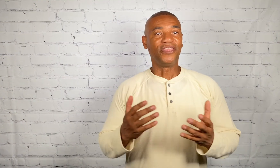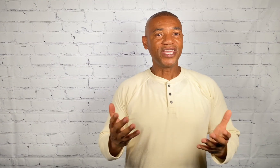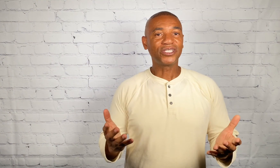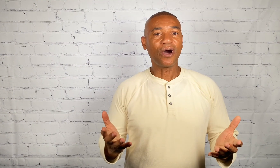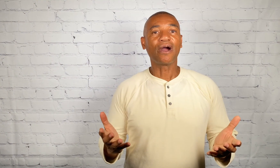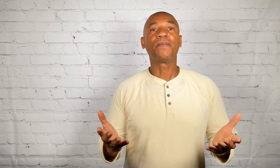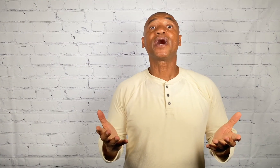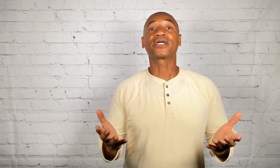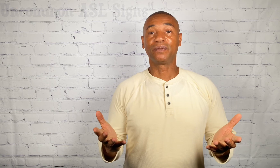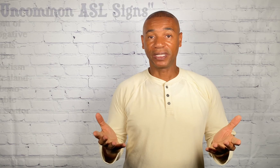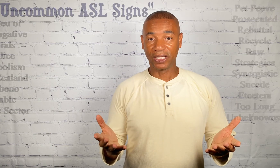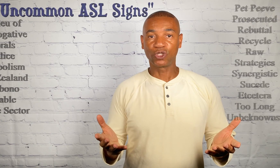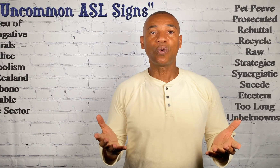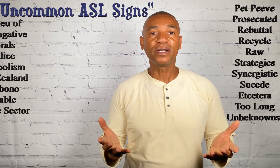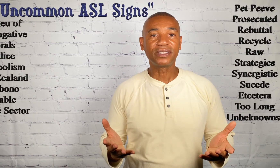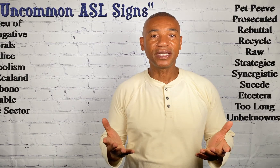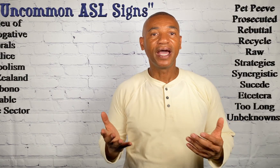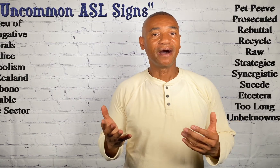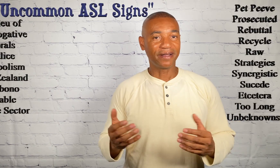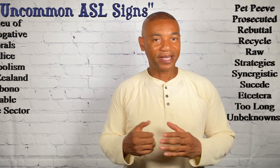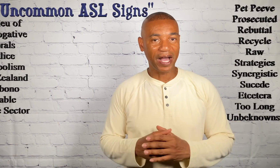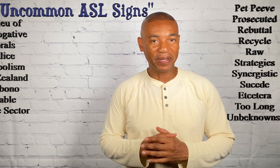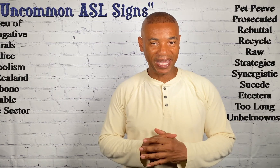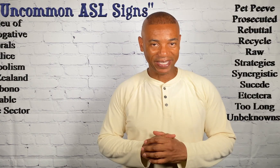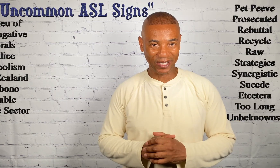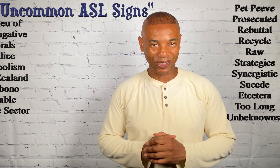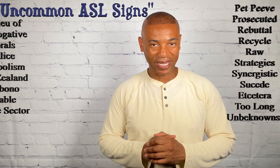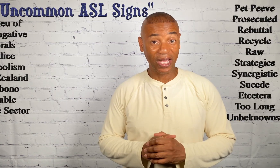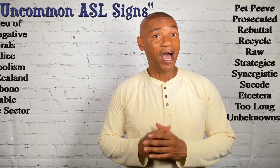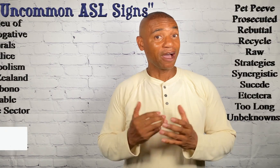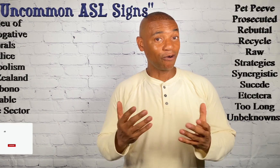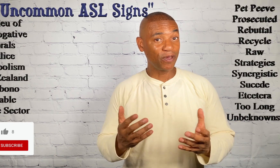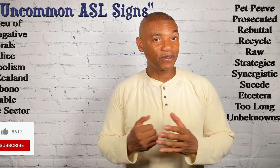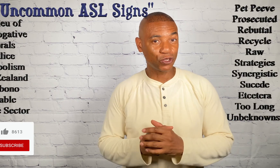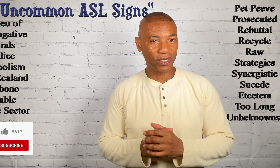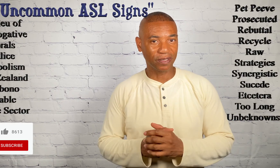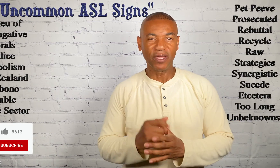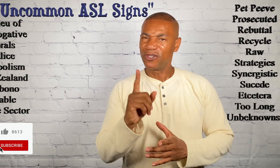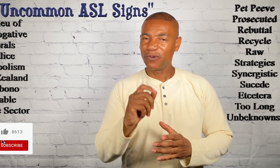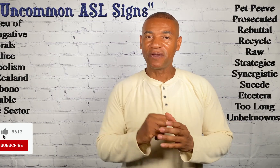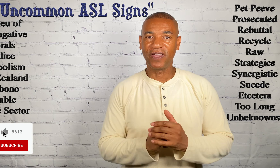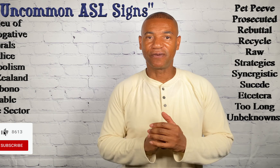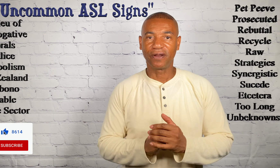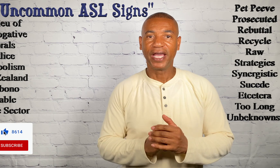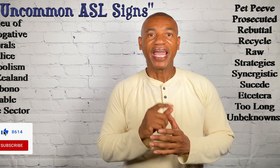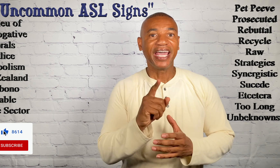These are approximately 20 uncommon ASL signs. I hope you've enjoyed them. Do me a favor, hit the